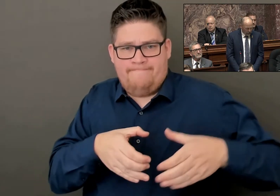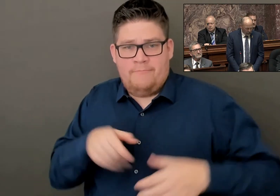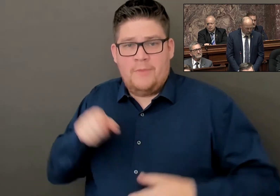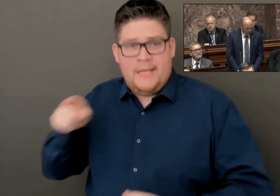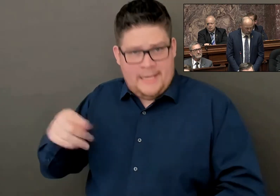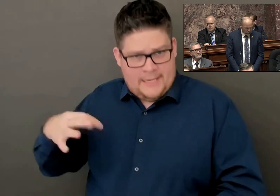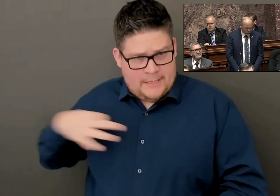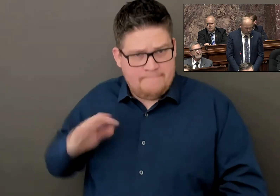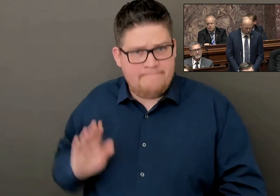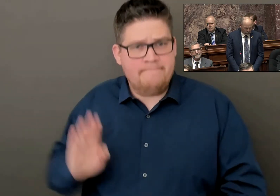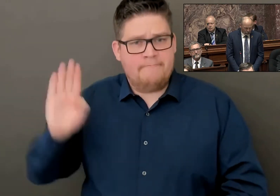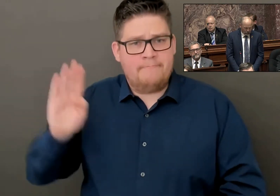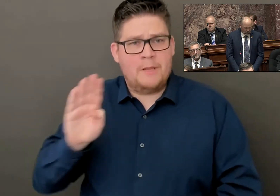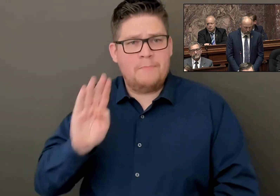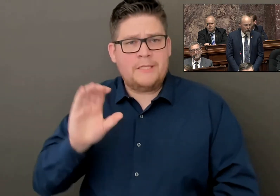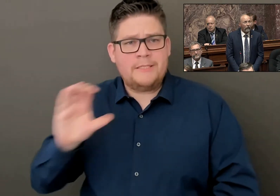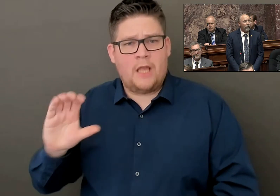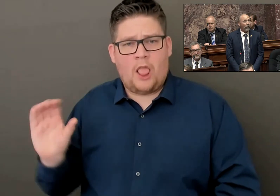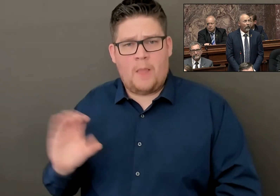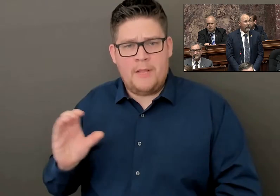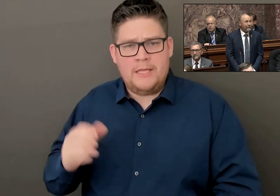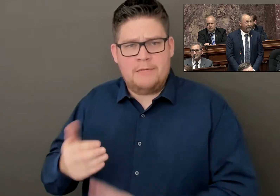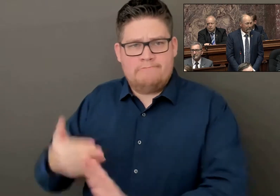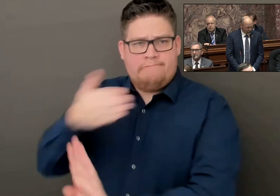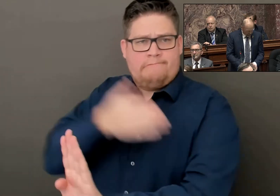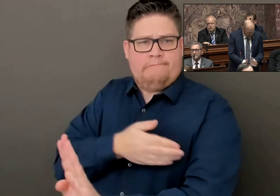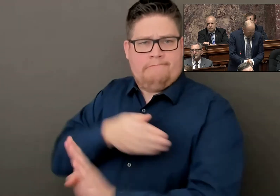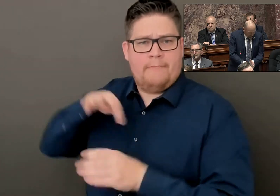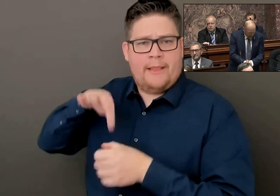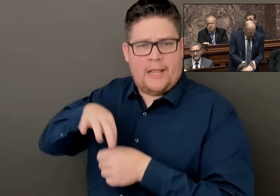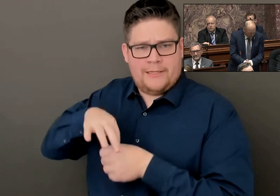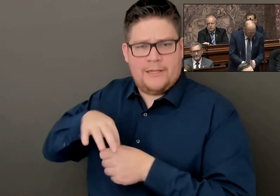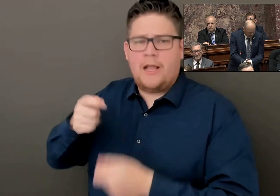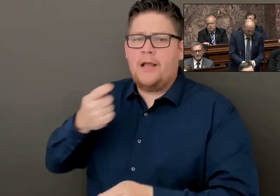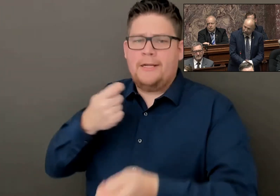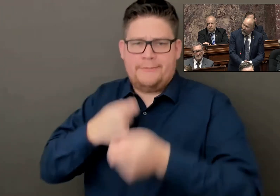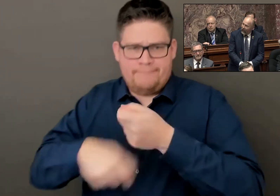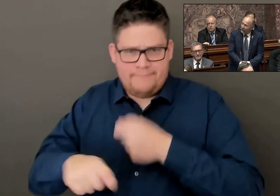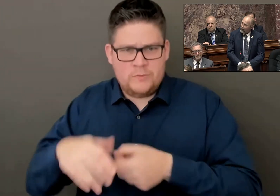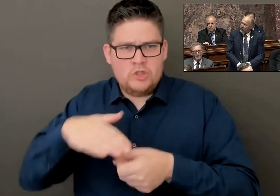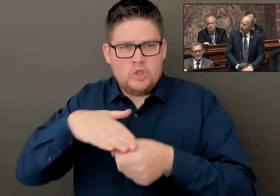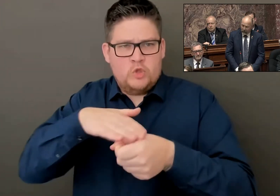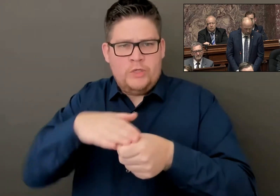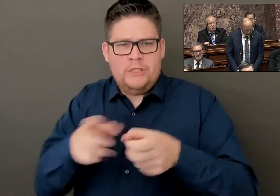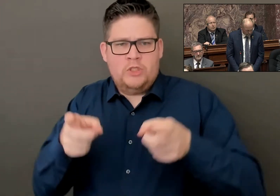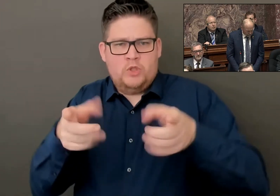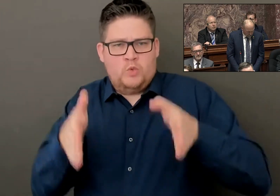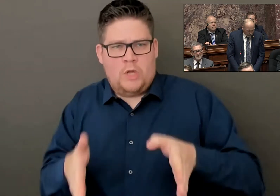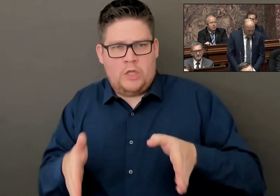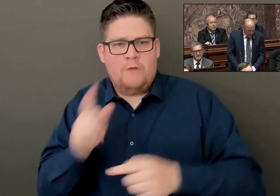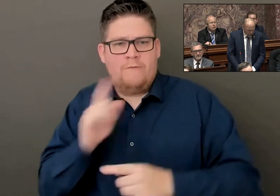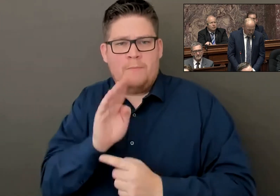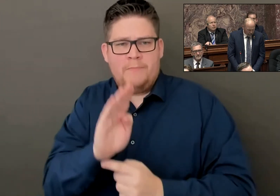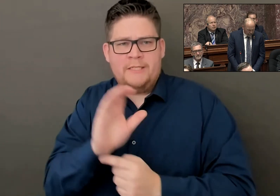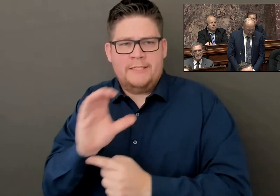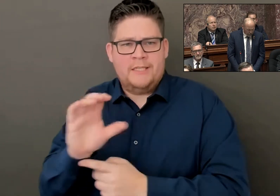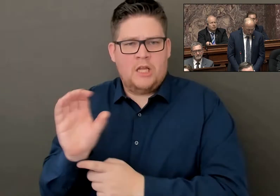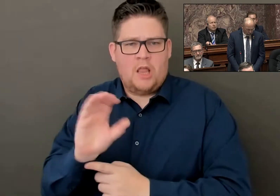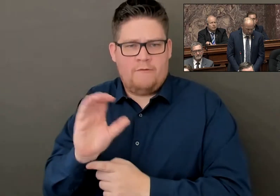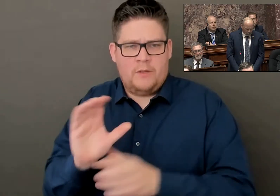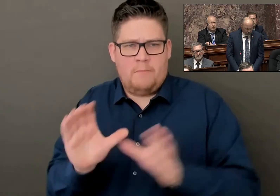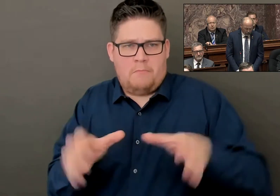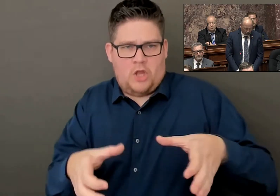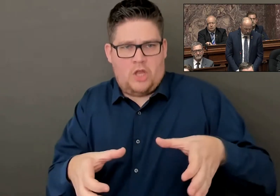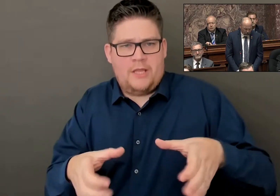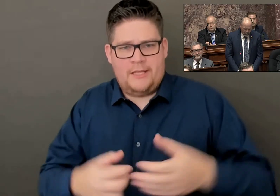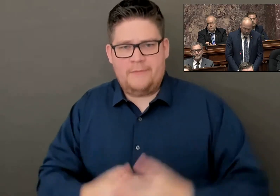now Dennis is a regional director for the BC Conservative Party. And Mr. Speaker, it's with great pleasure I'd